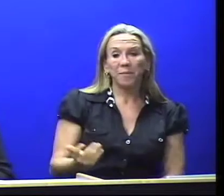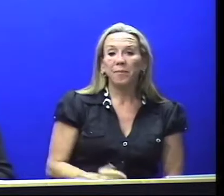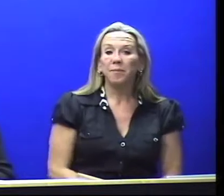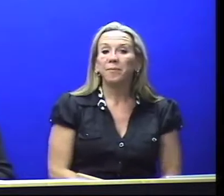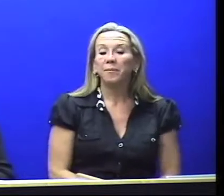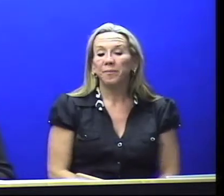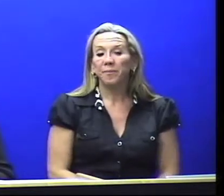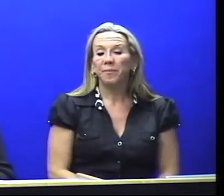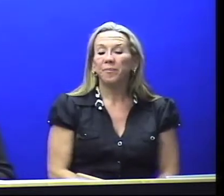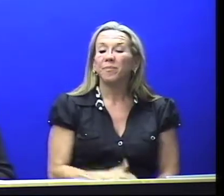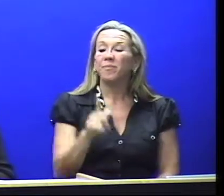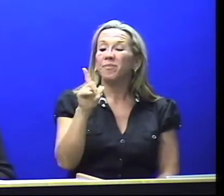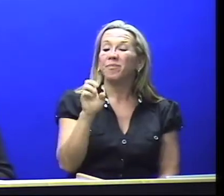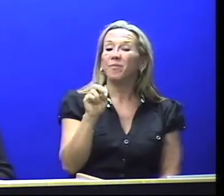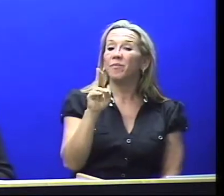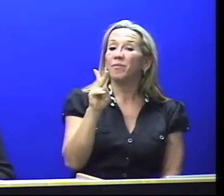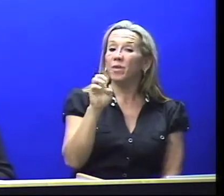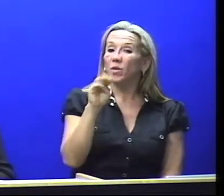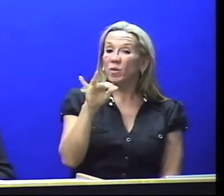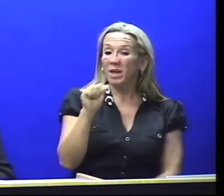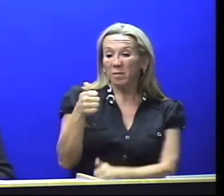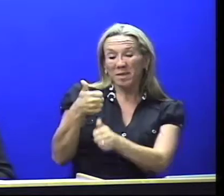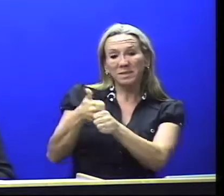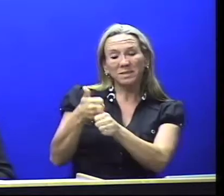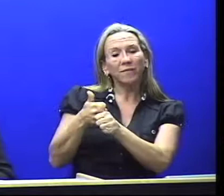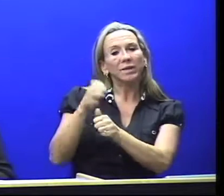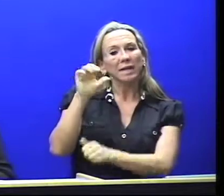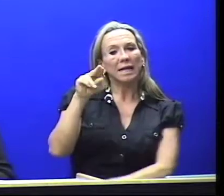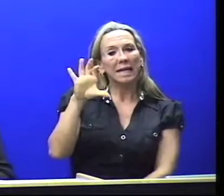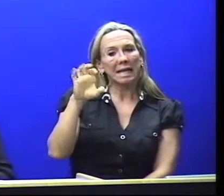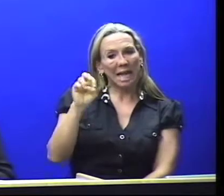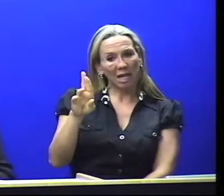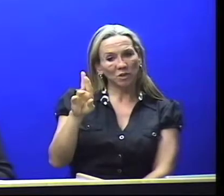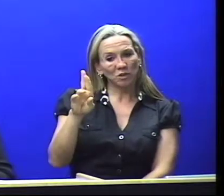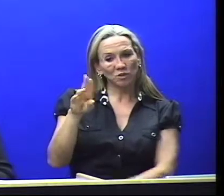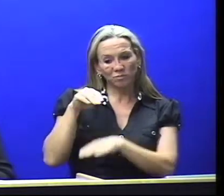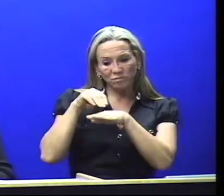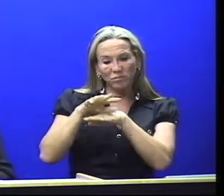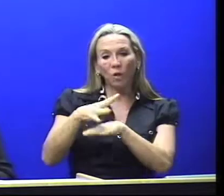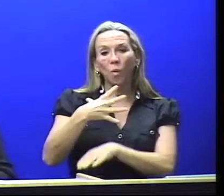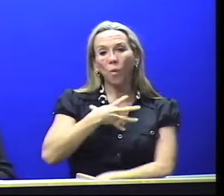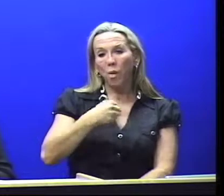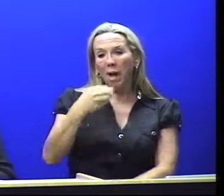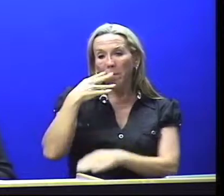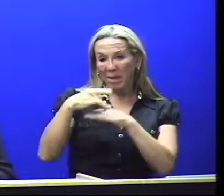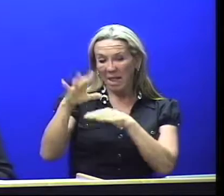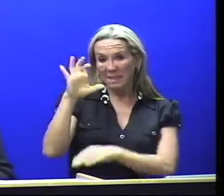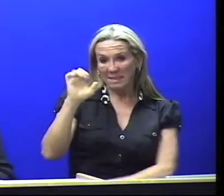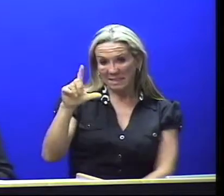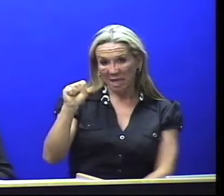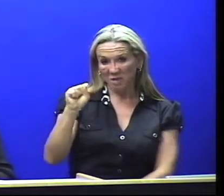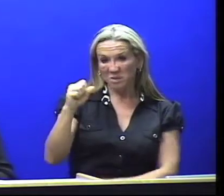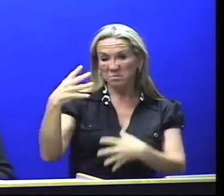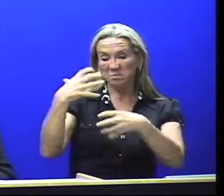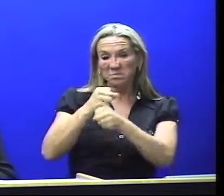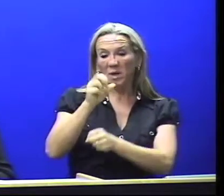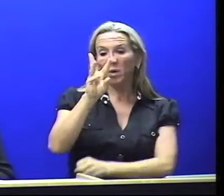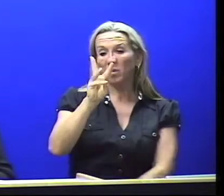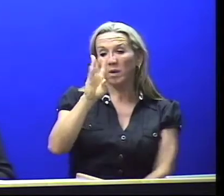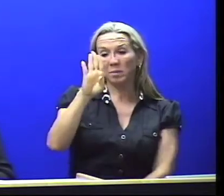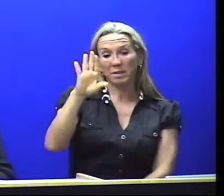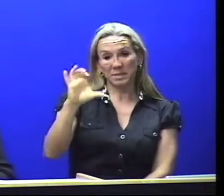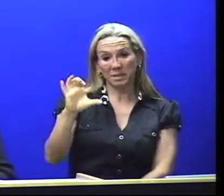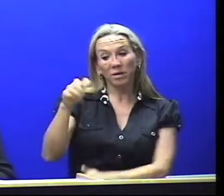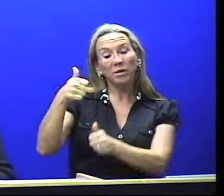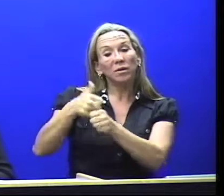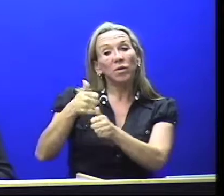So leukemia is a cancer of the white blood cells. And your white blood cells are cells